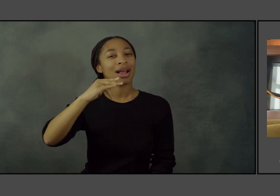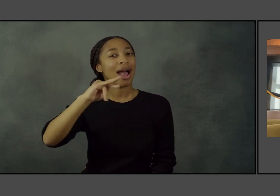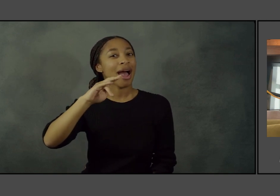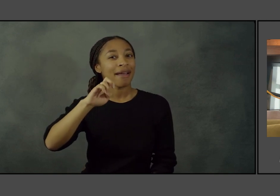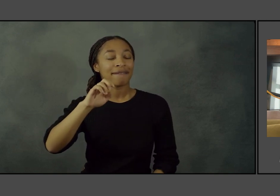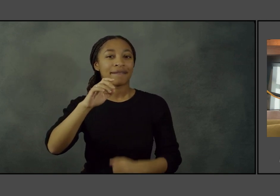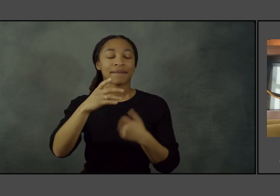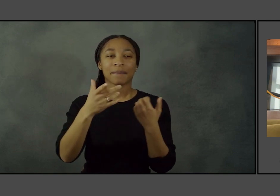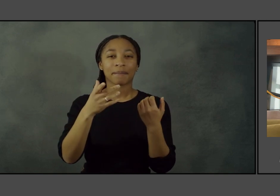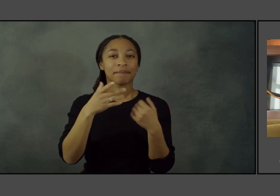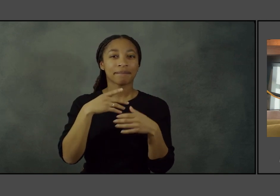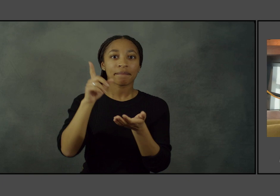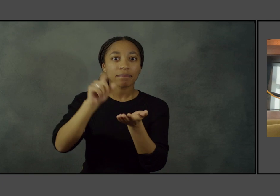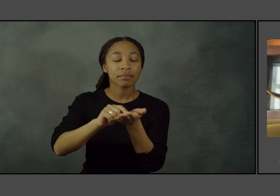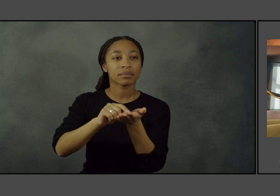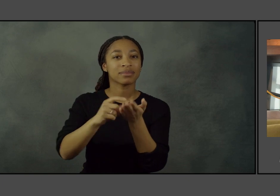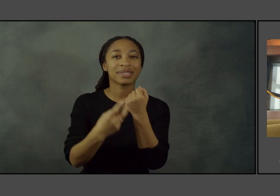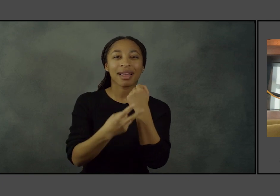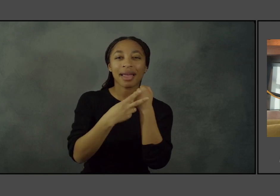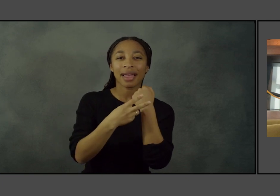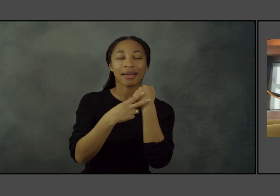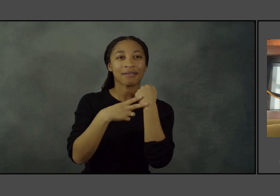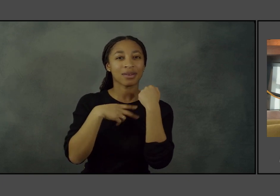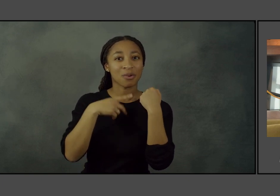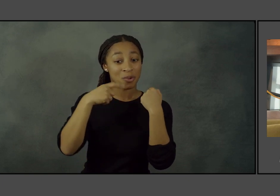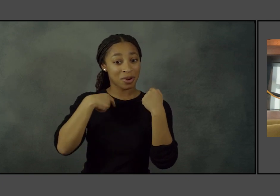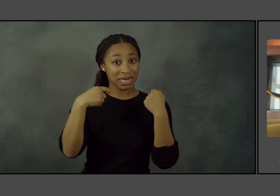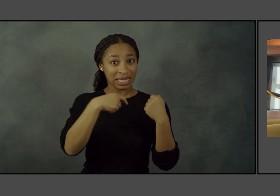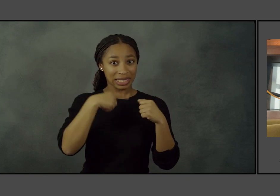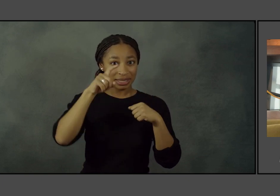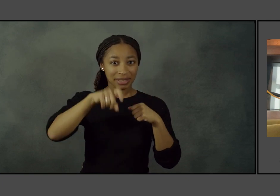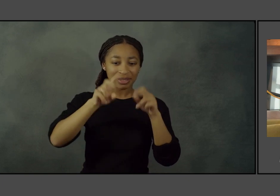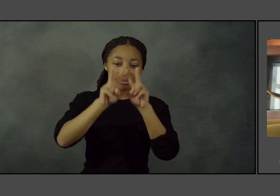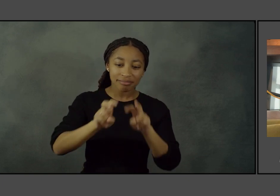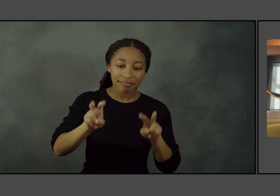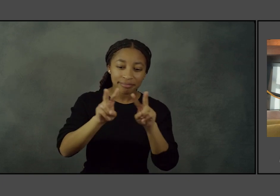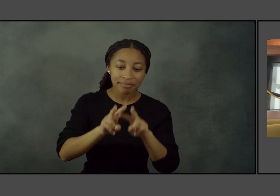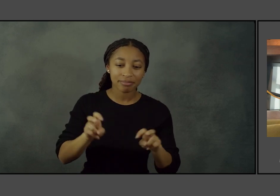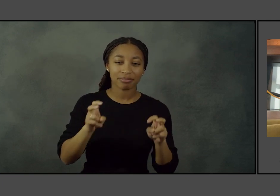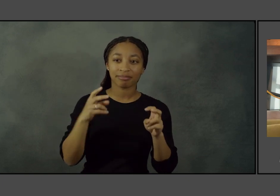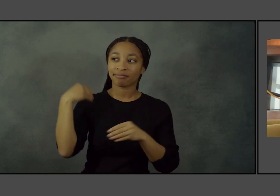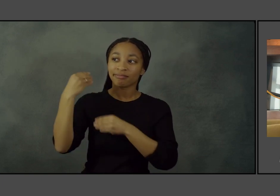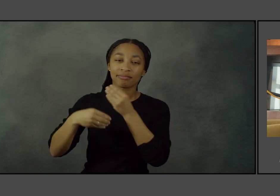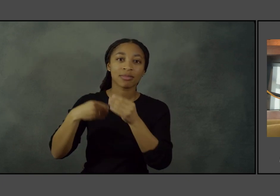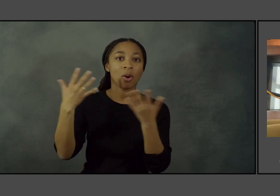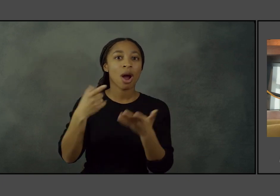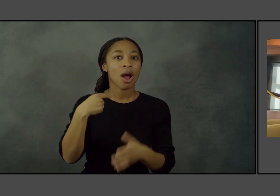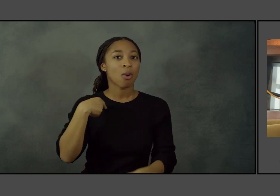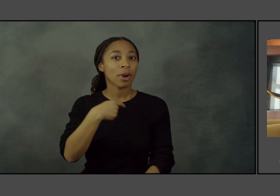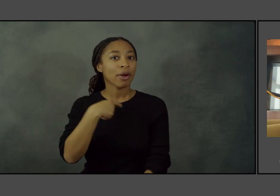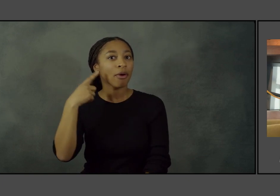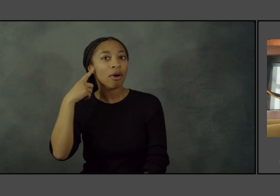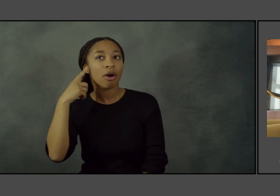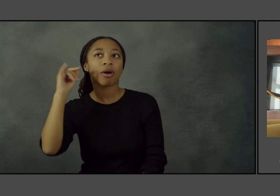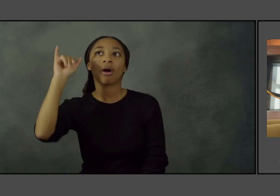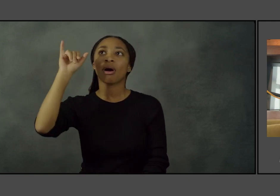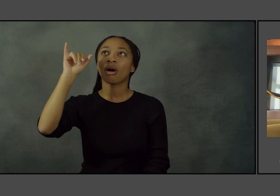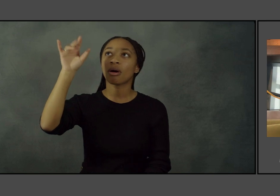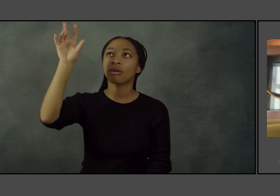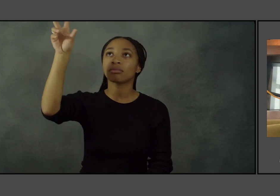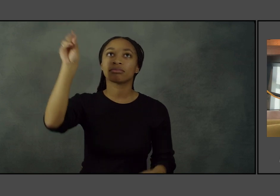we kind of had to piece together the story through sound. And in that mm, documentary Rumble,